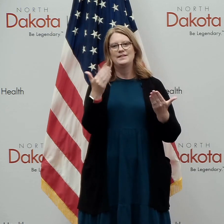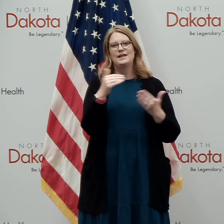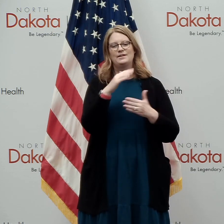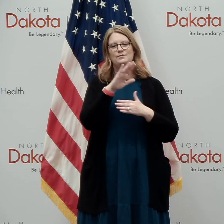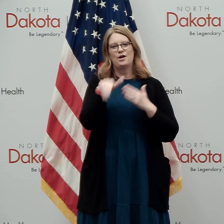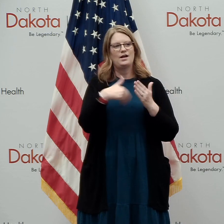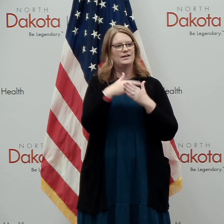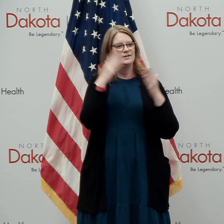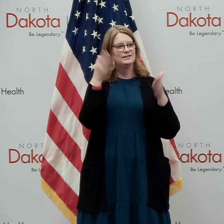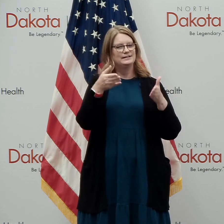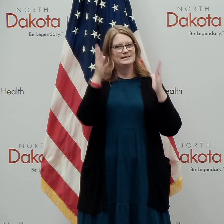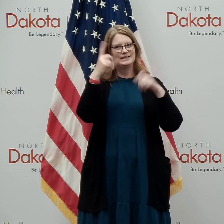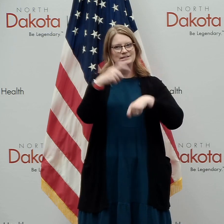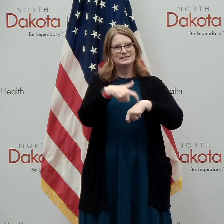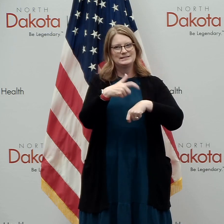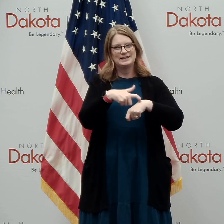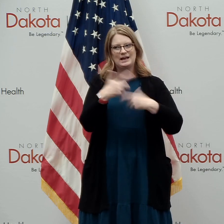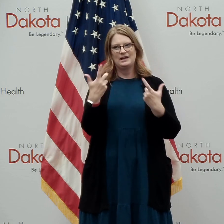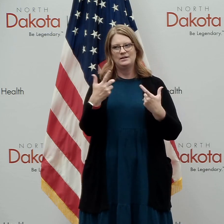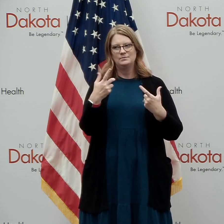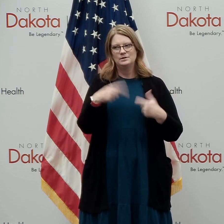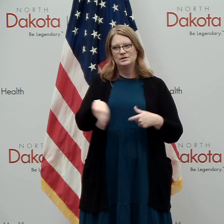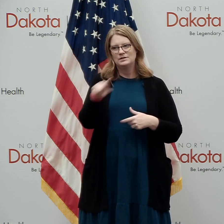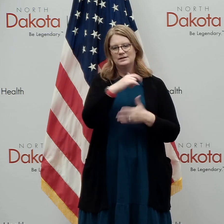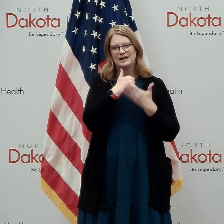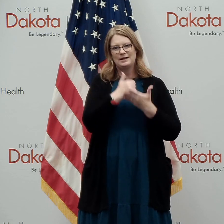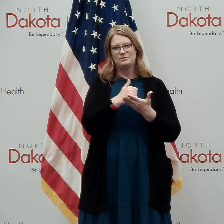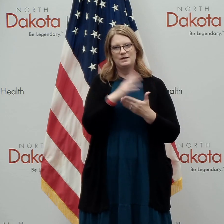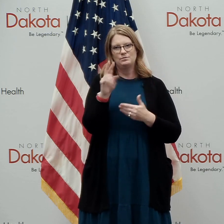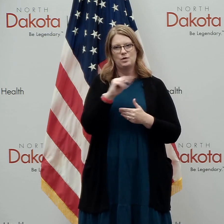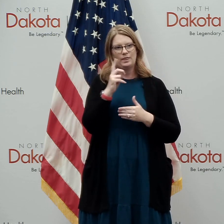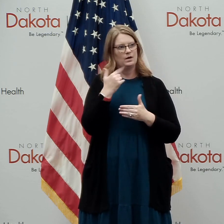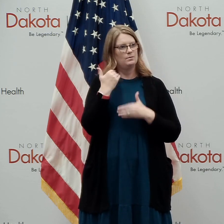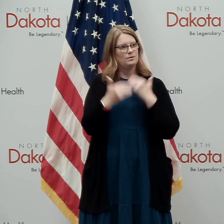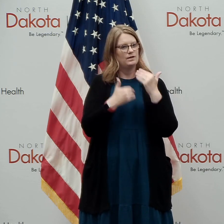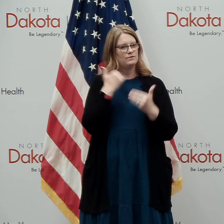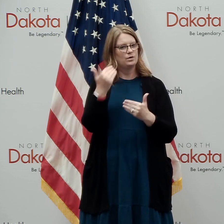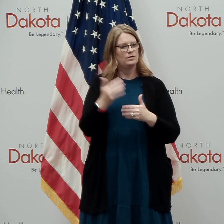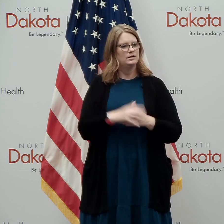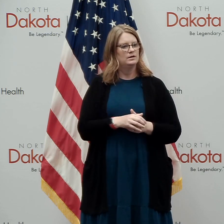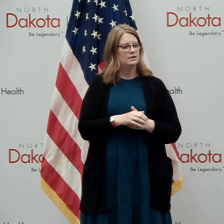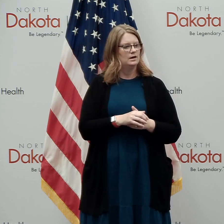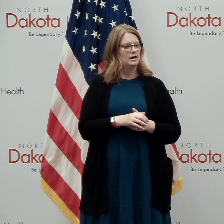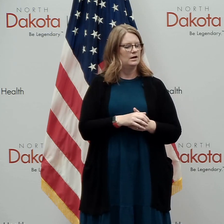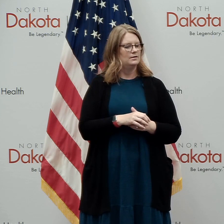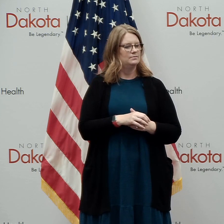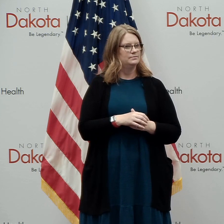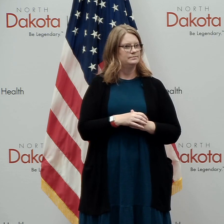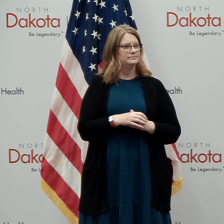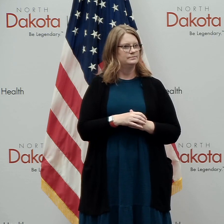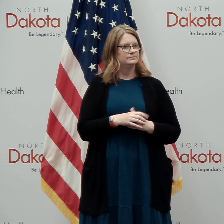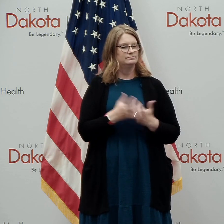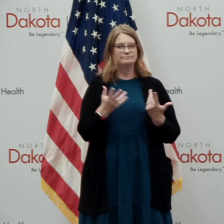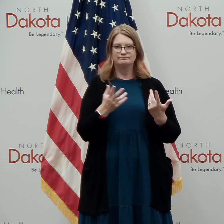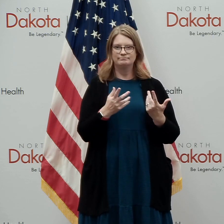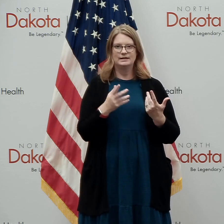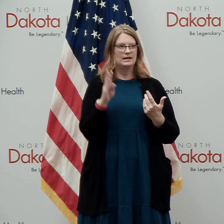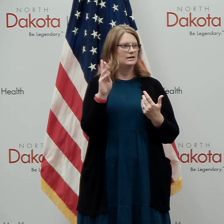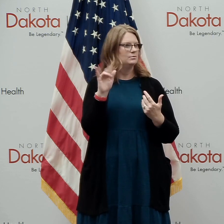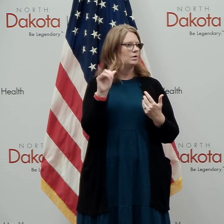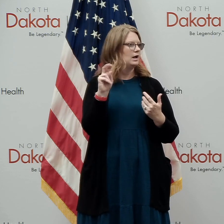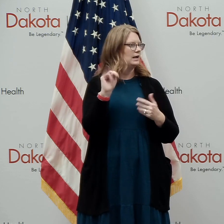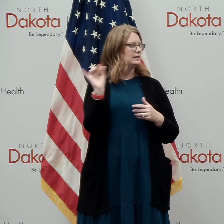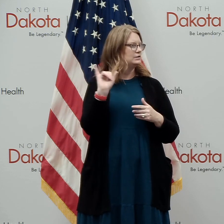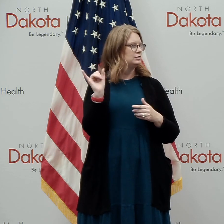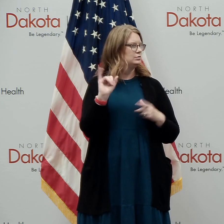attention and time. Thanks for doing everything to help keep North Dakota moving forward. And as I said earlier, and likely Bryan too, if